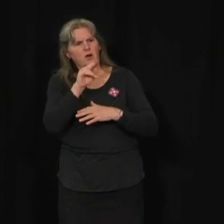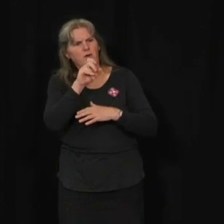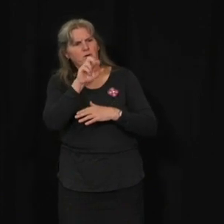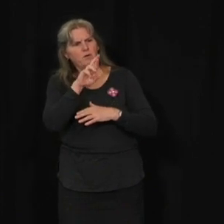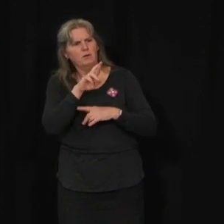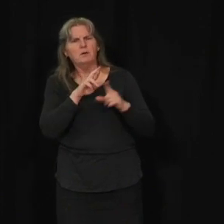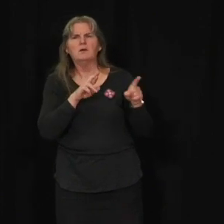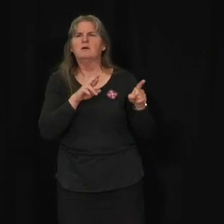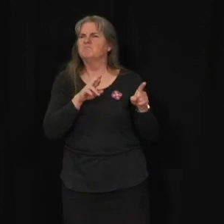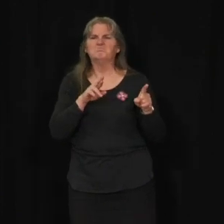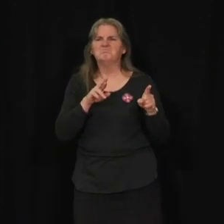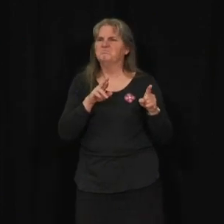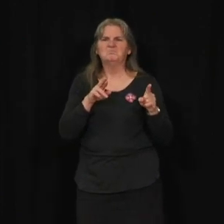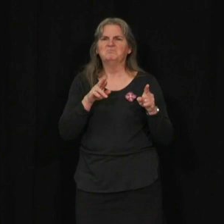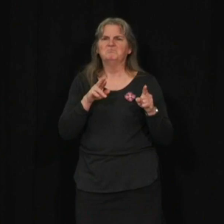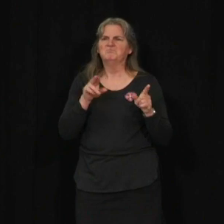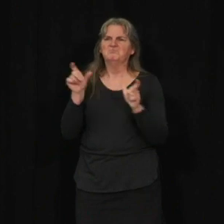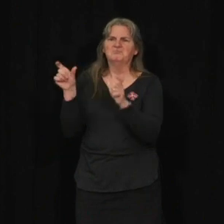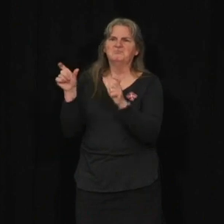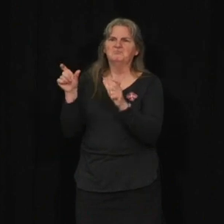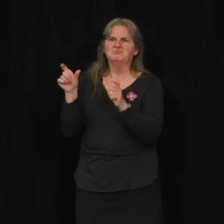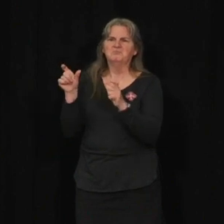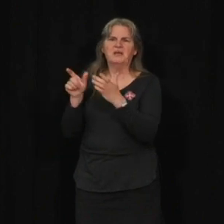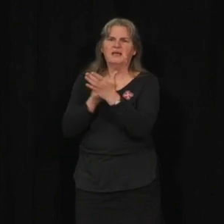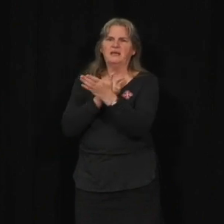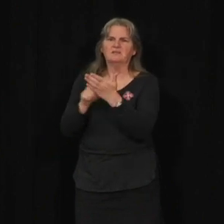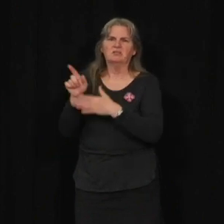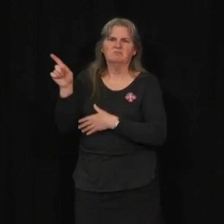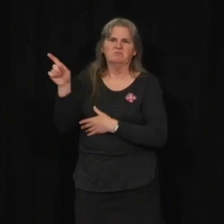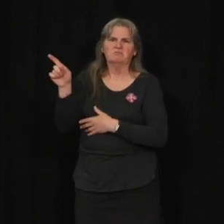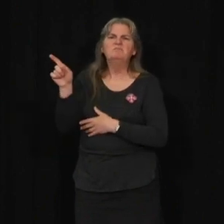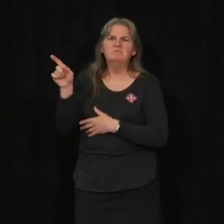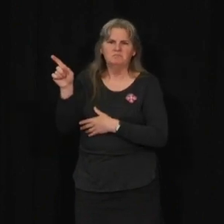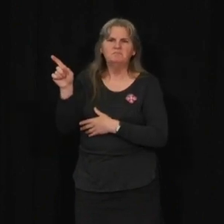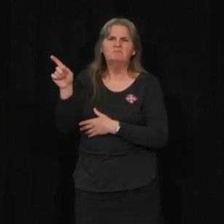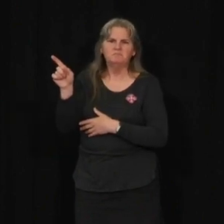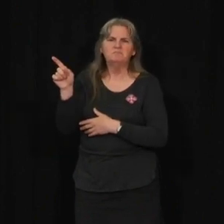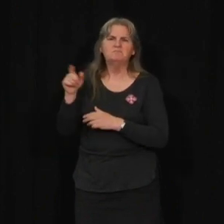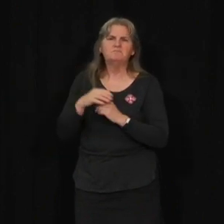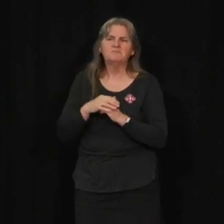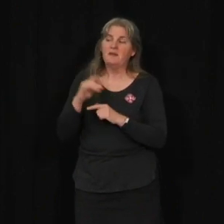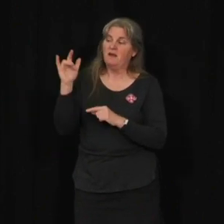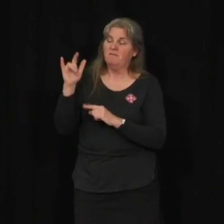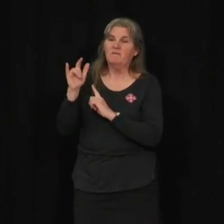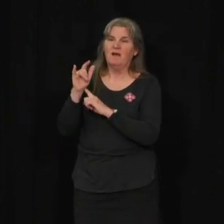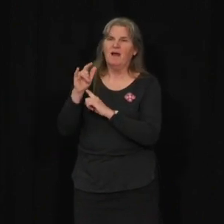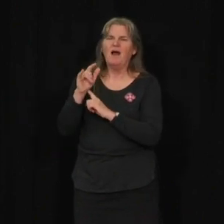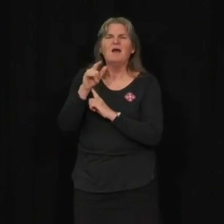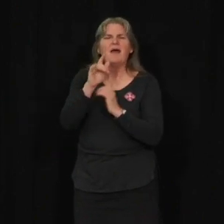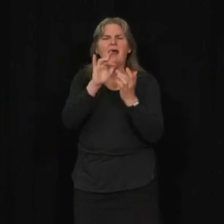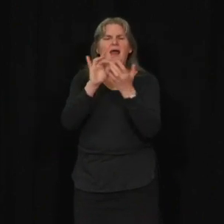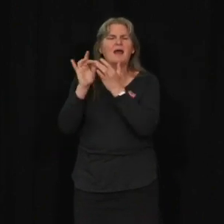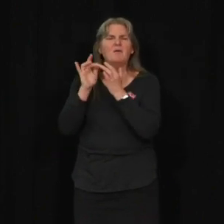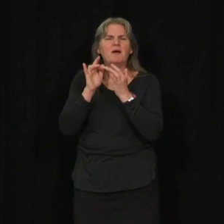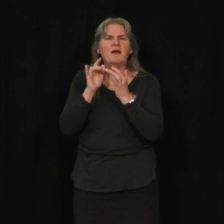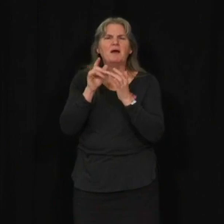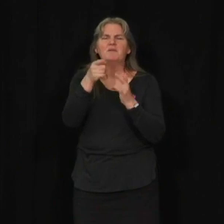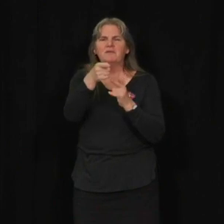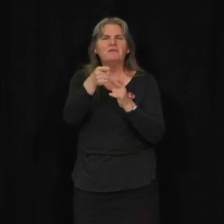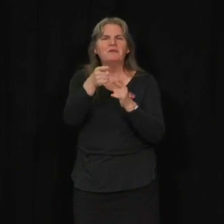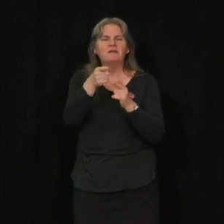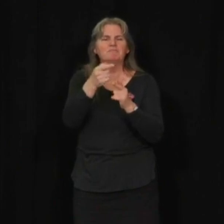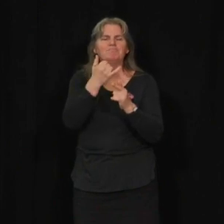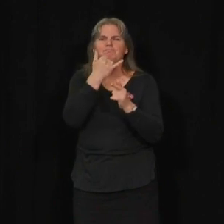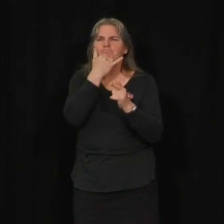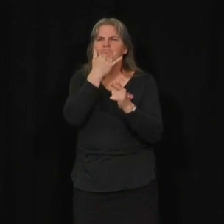Yeah, that flight will not be arriving, and I know that that website is still live, so I think there are